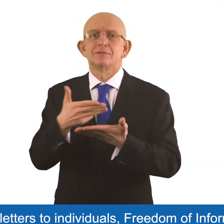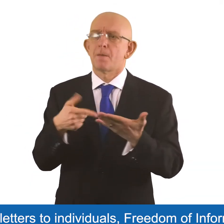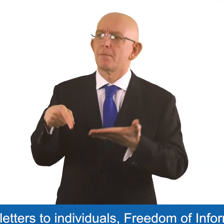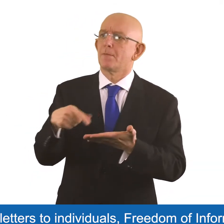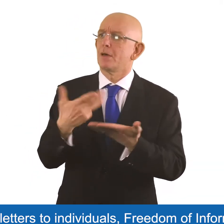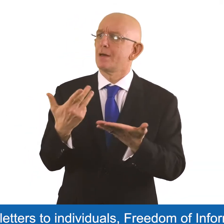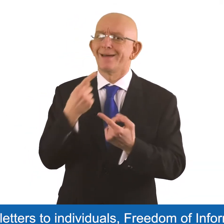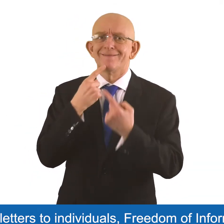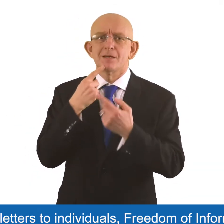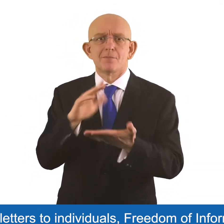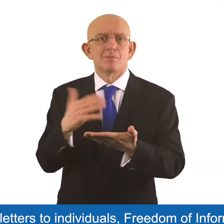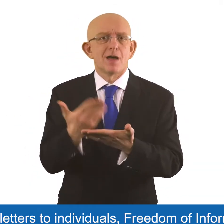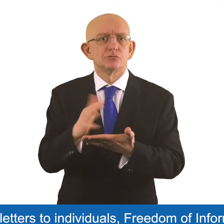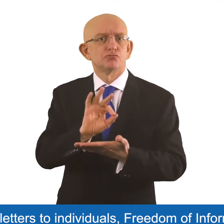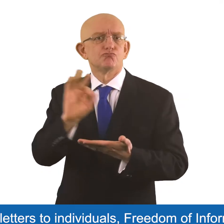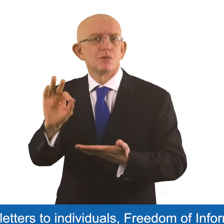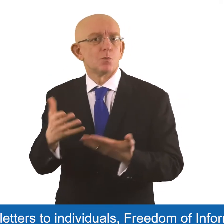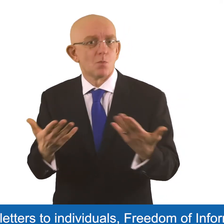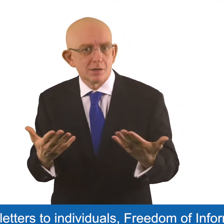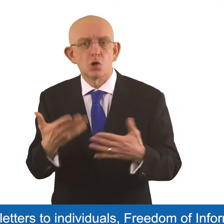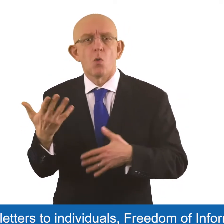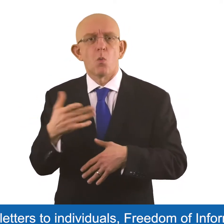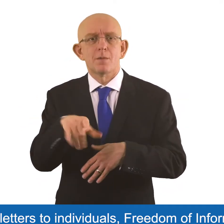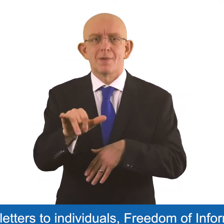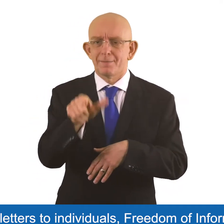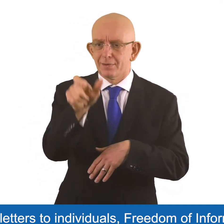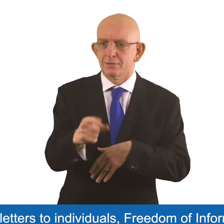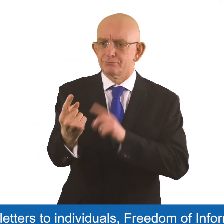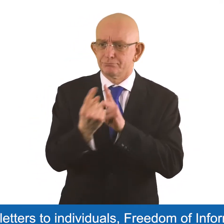official correspondence, or meetings with ministers or officials